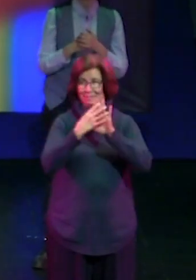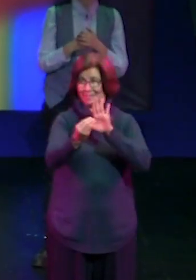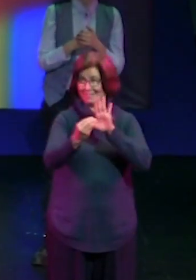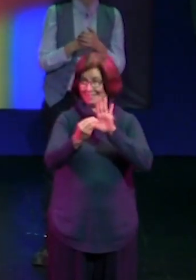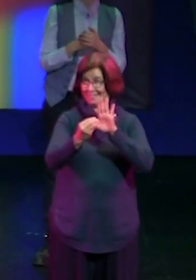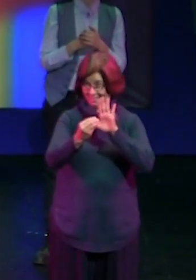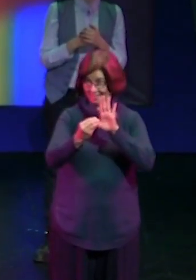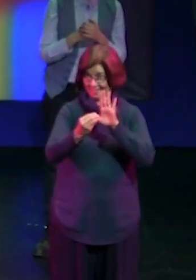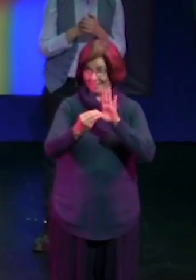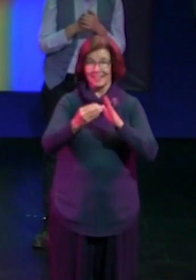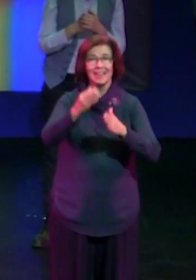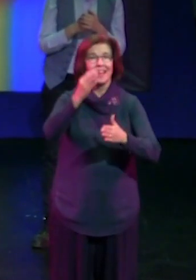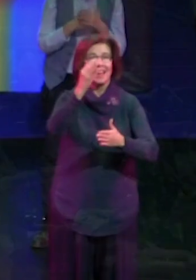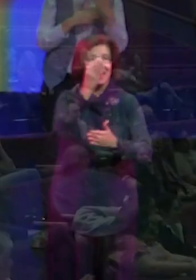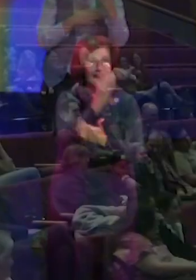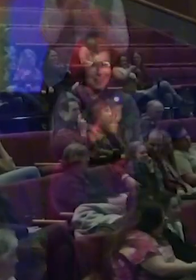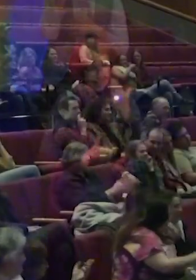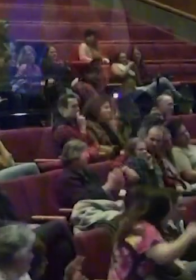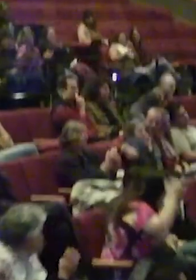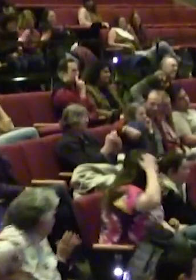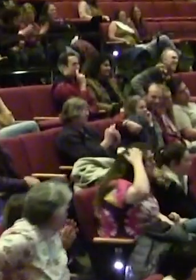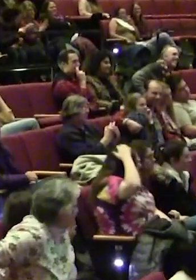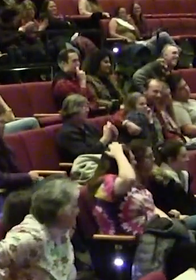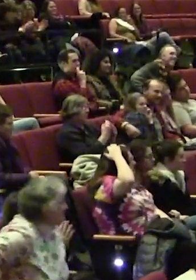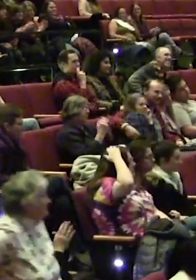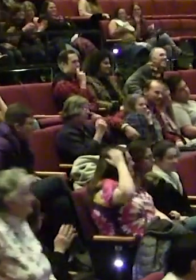Ready? Copy me. Ready? Copy me.